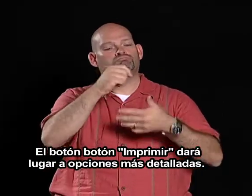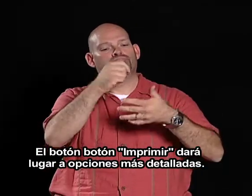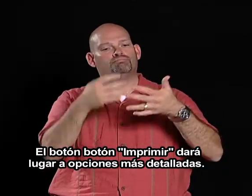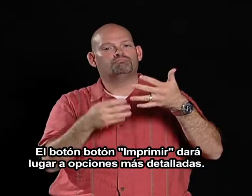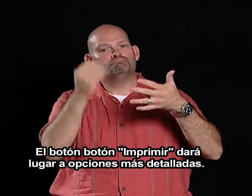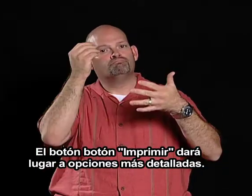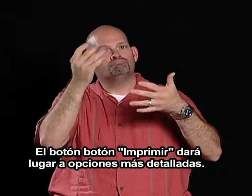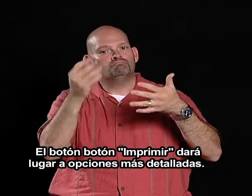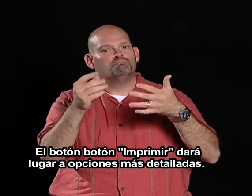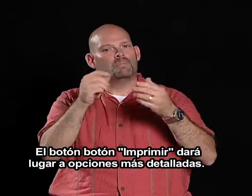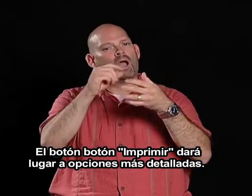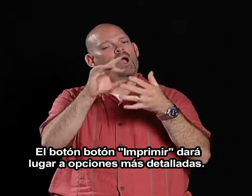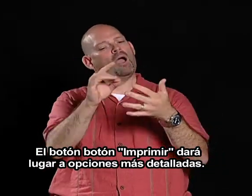detailed options.